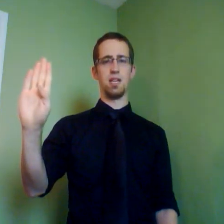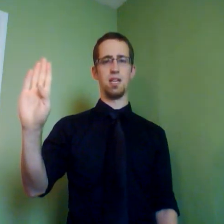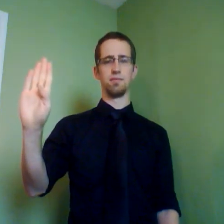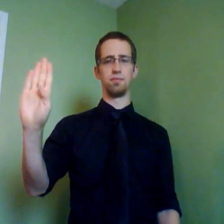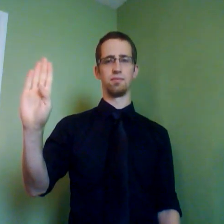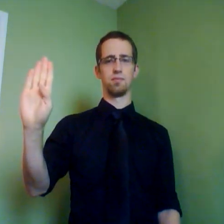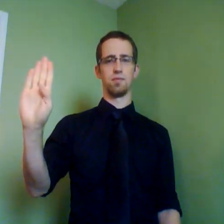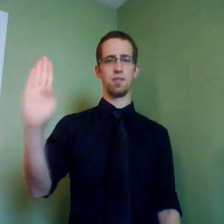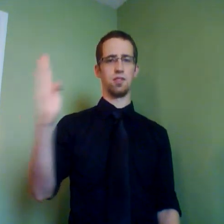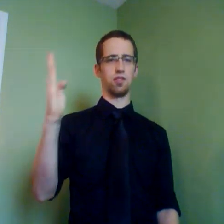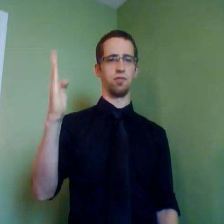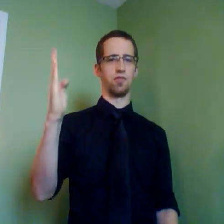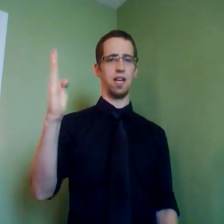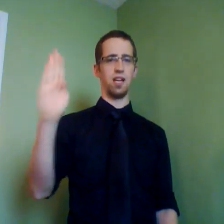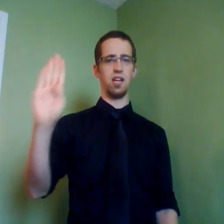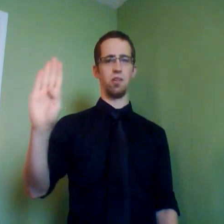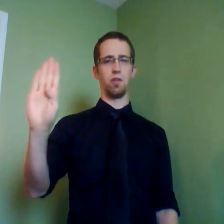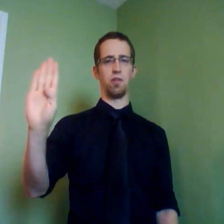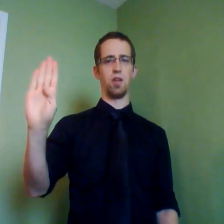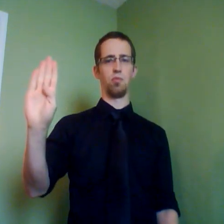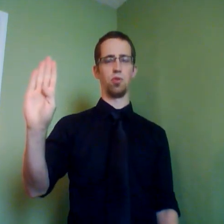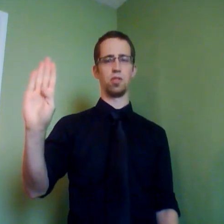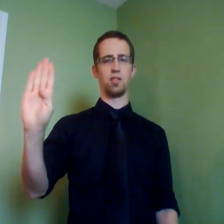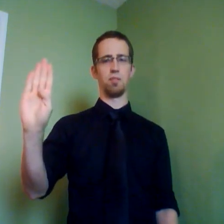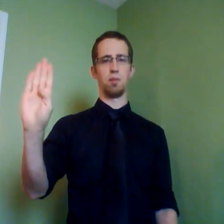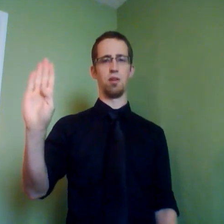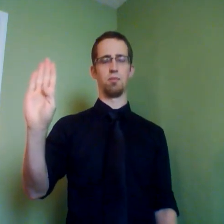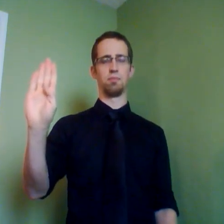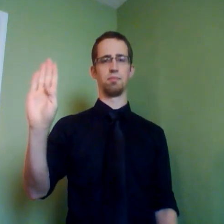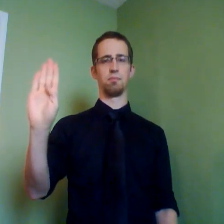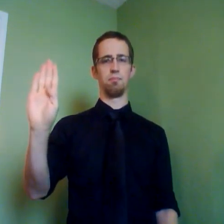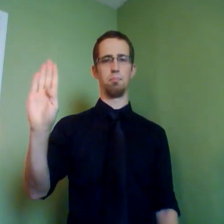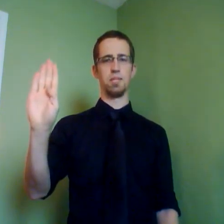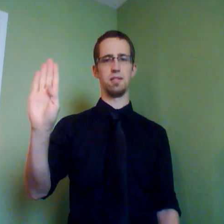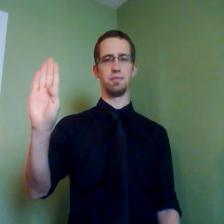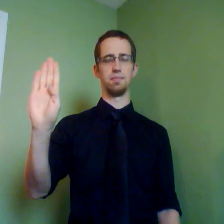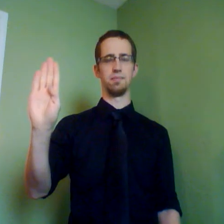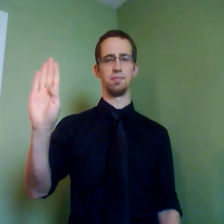B. It's just a flat hand with your thumb rolled into the palm. B.